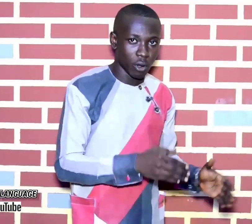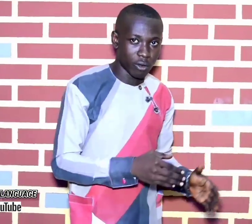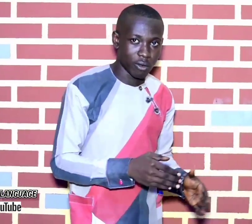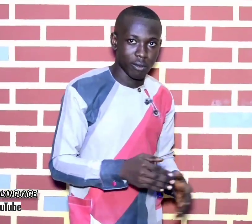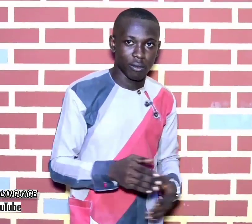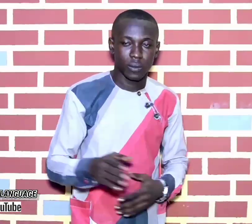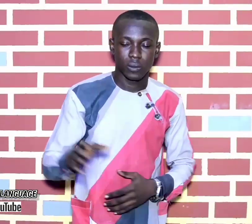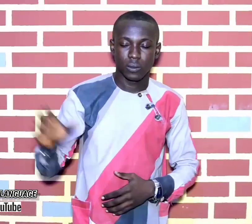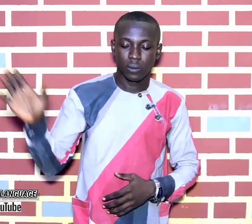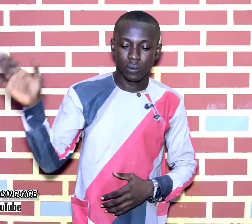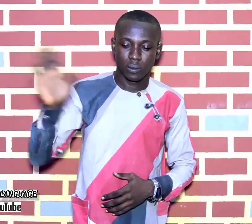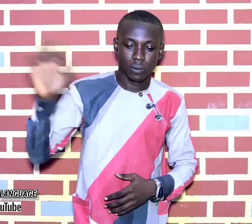not.